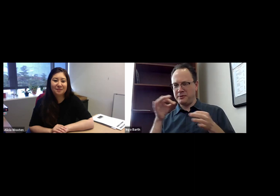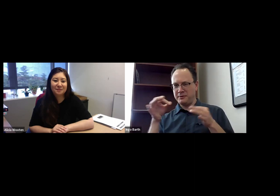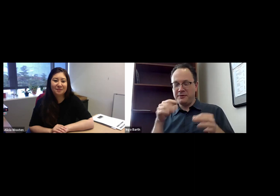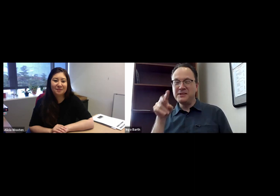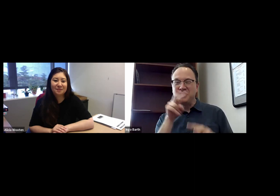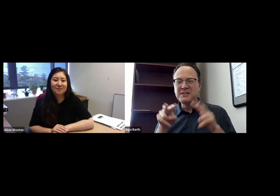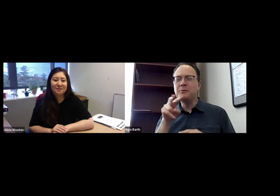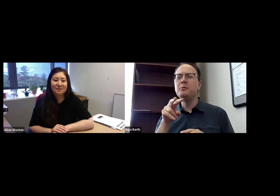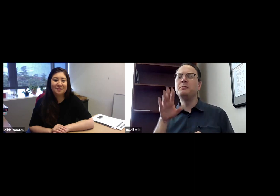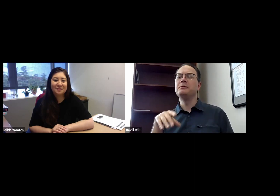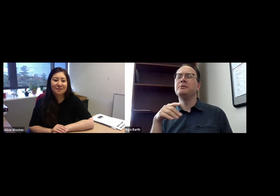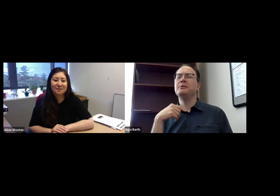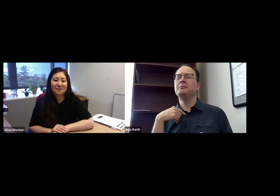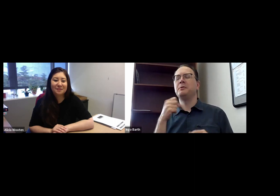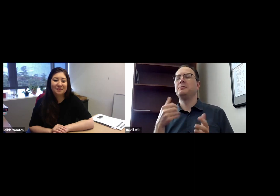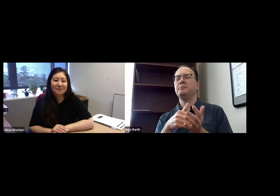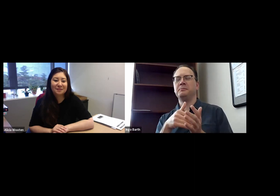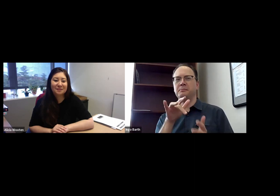well.